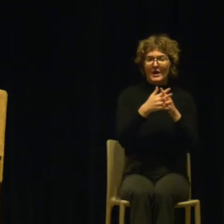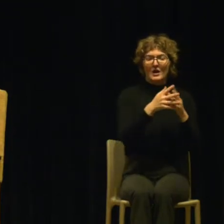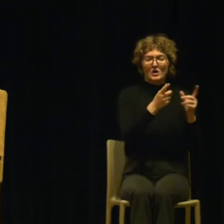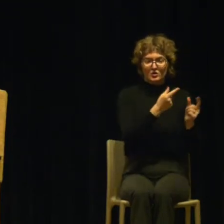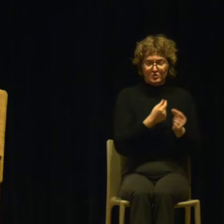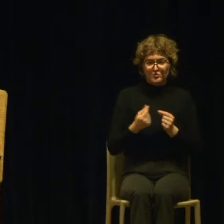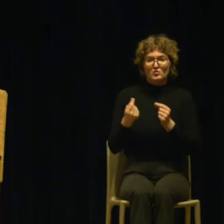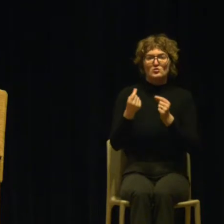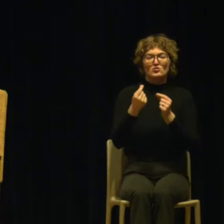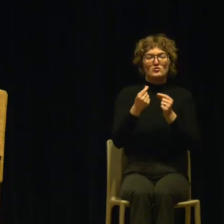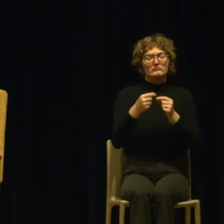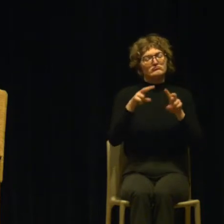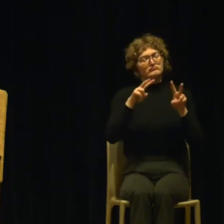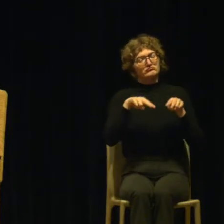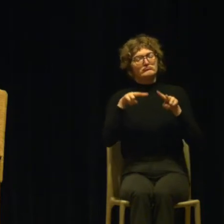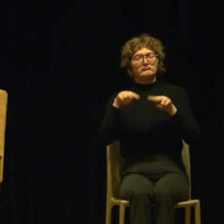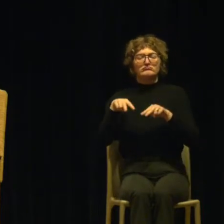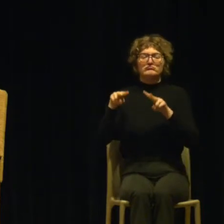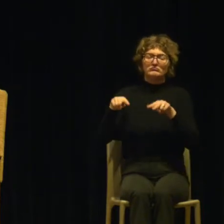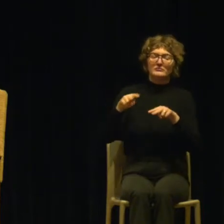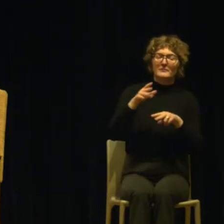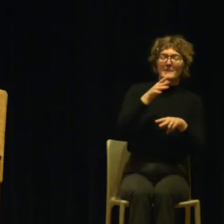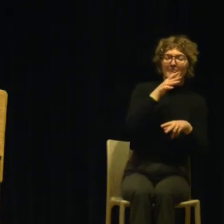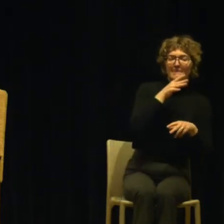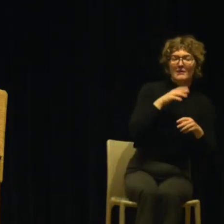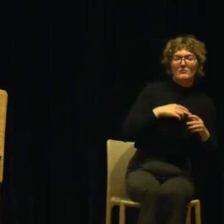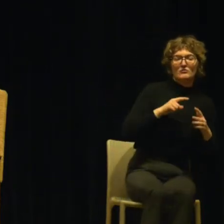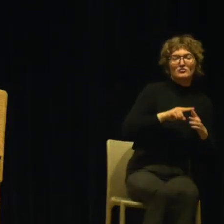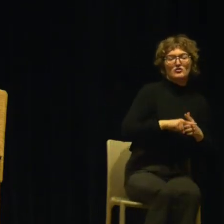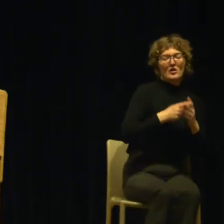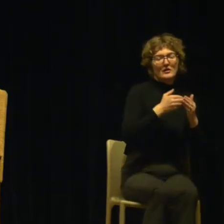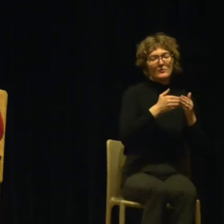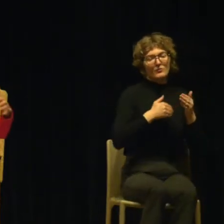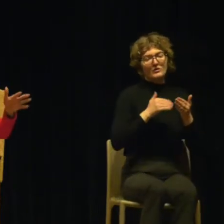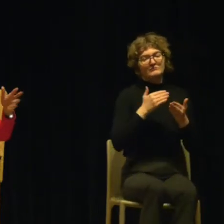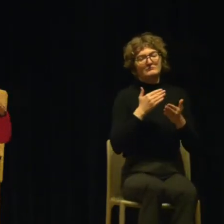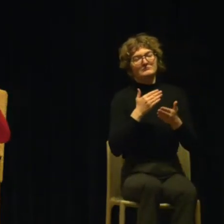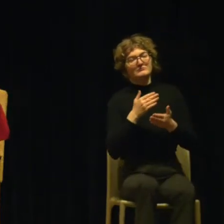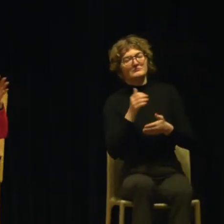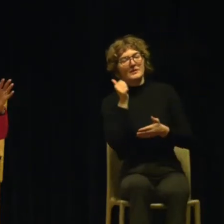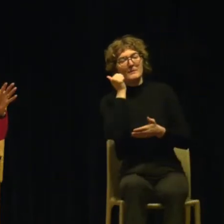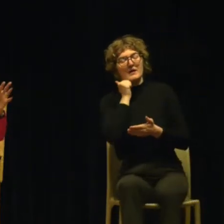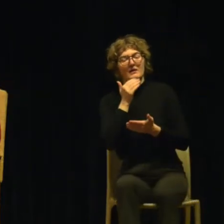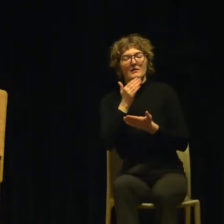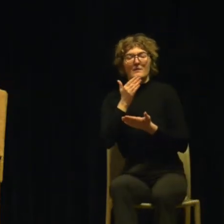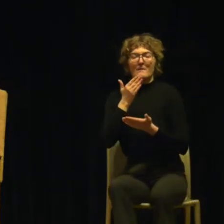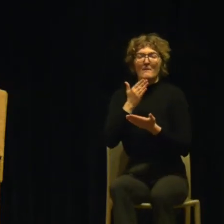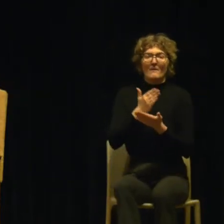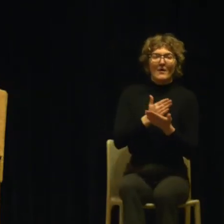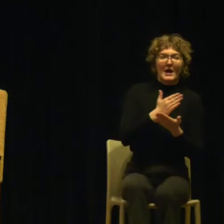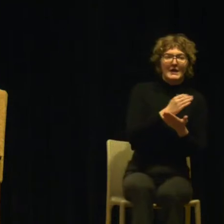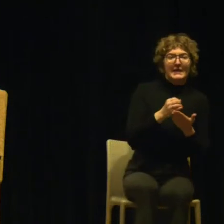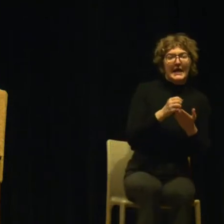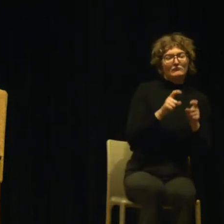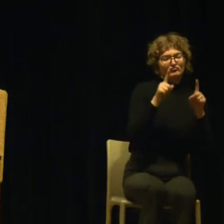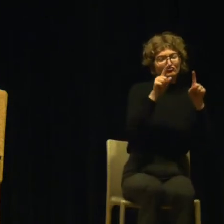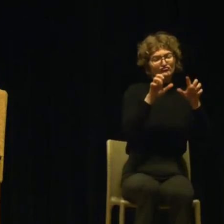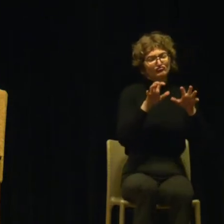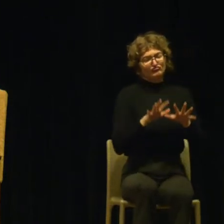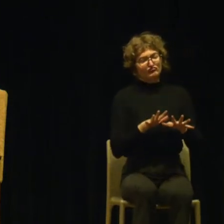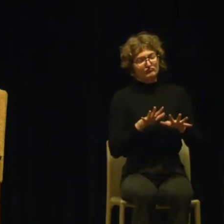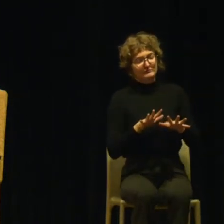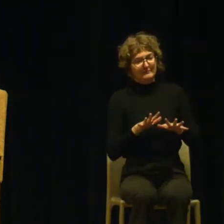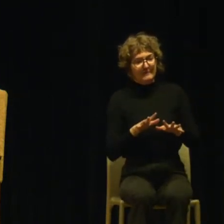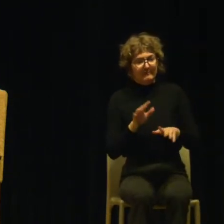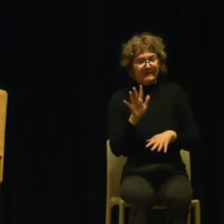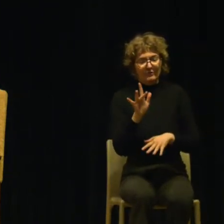they just observed. They had women who started in premenopause, and then they just watched them and, you know, took some surveys along the way in